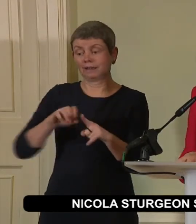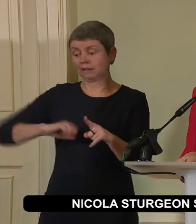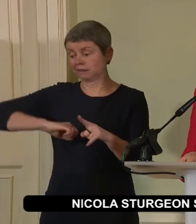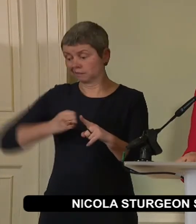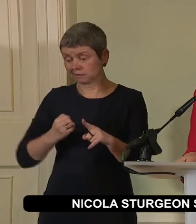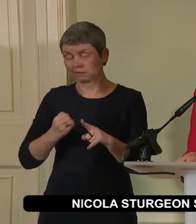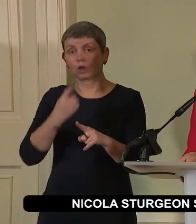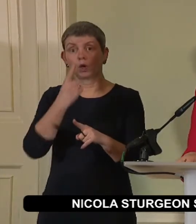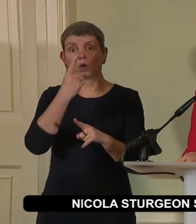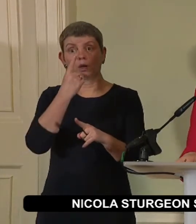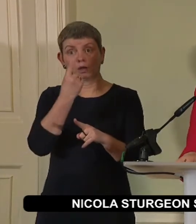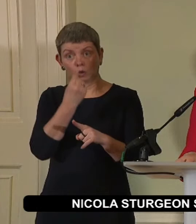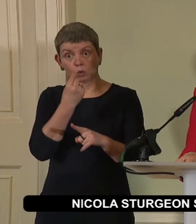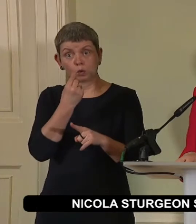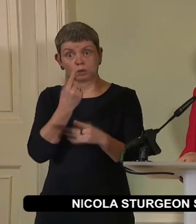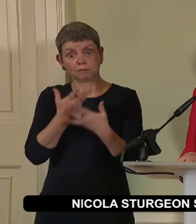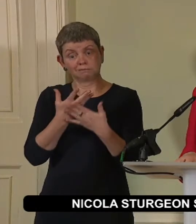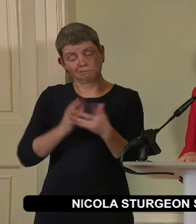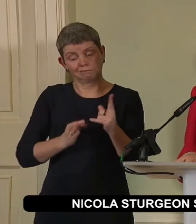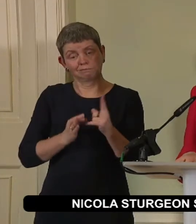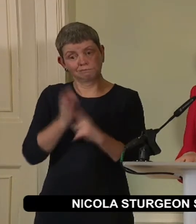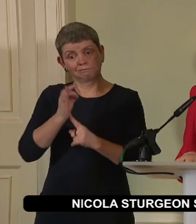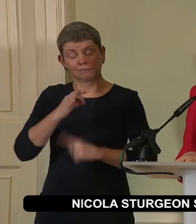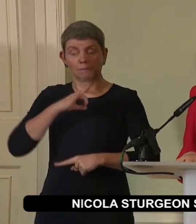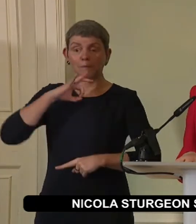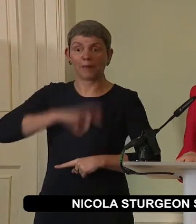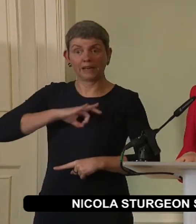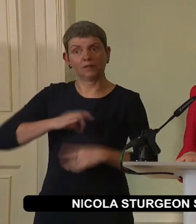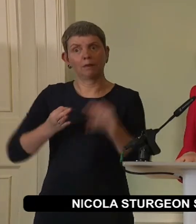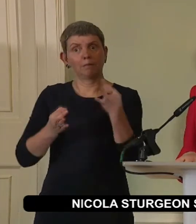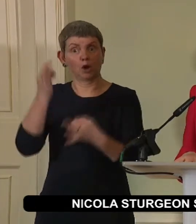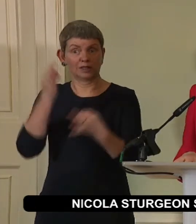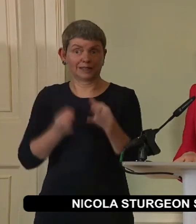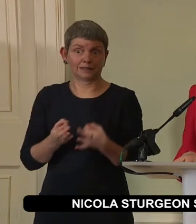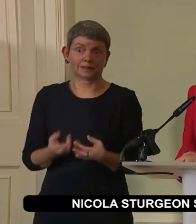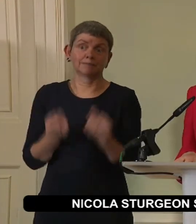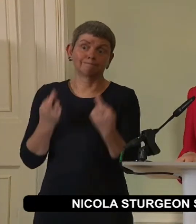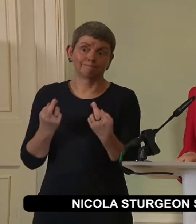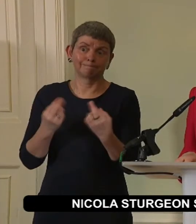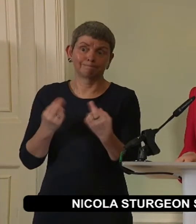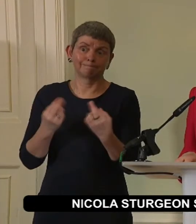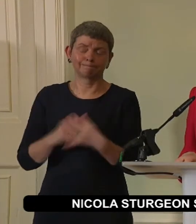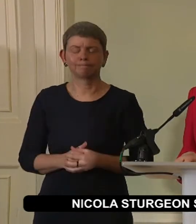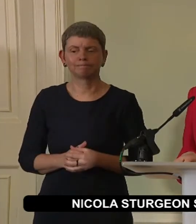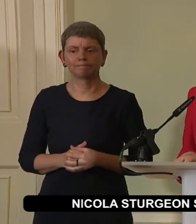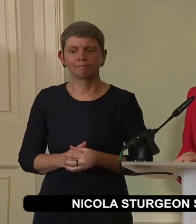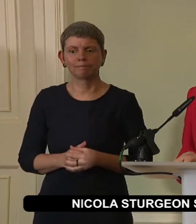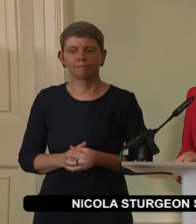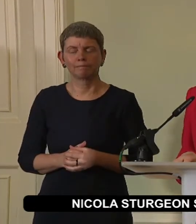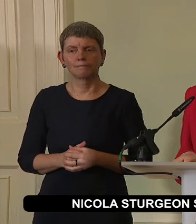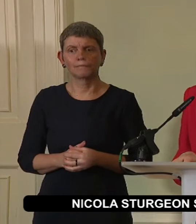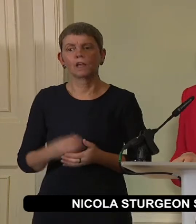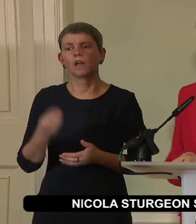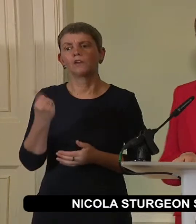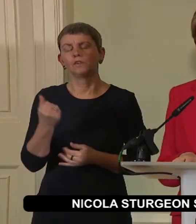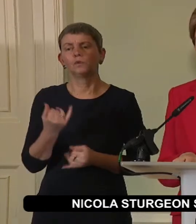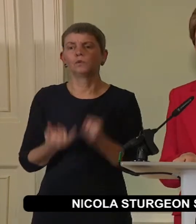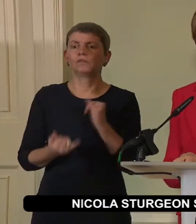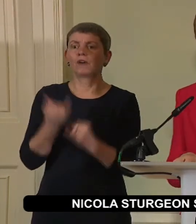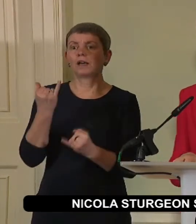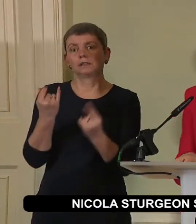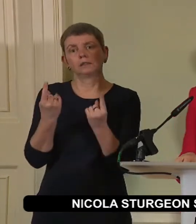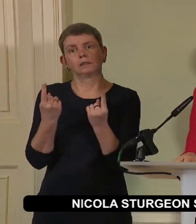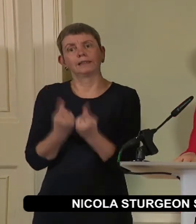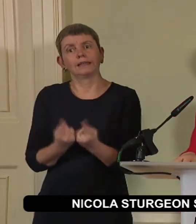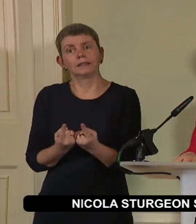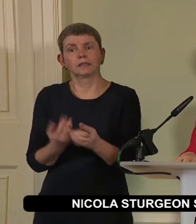good for our politics. I certainly live in hope. Now, a couple of final points before I take